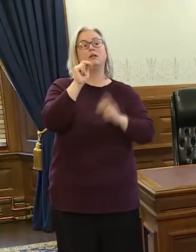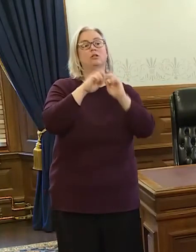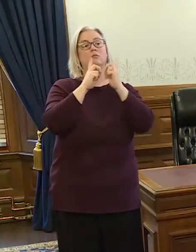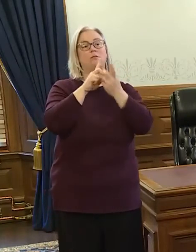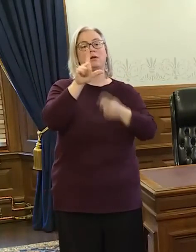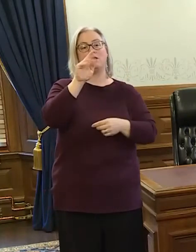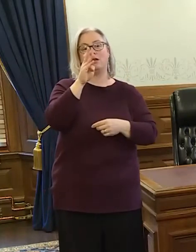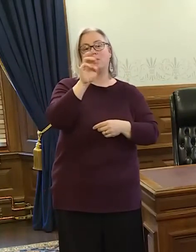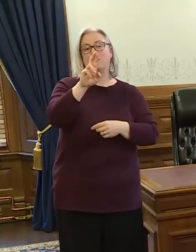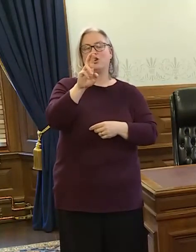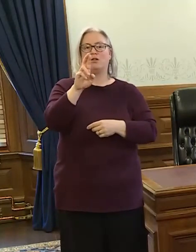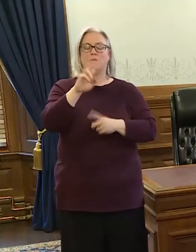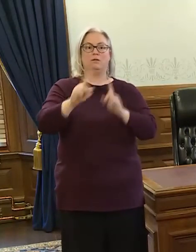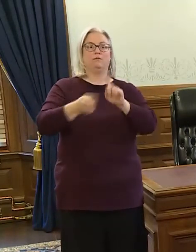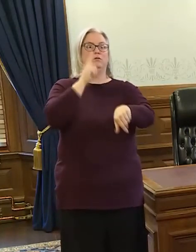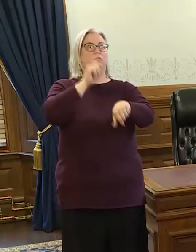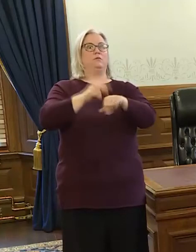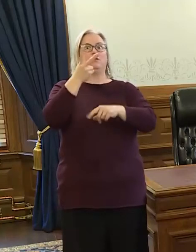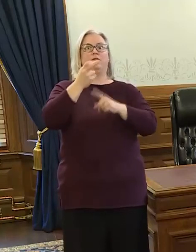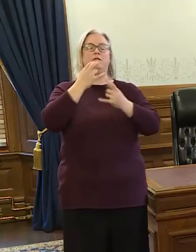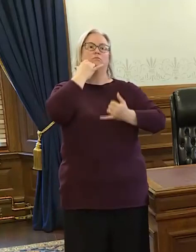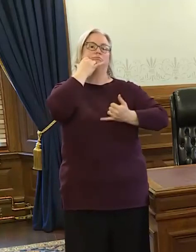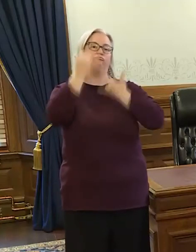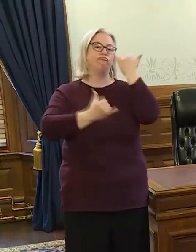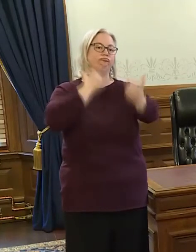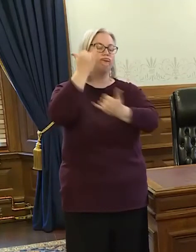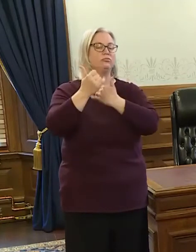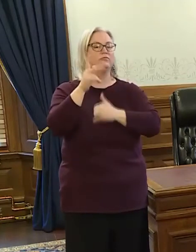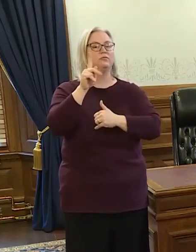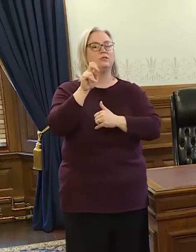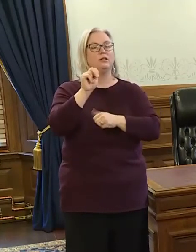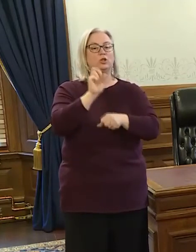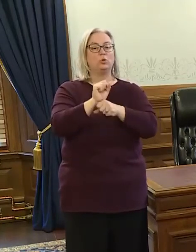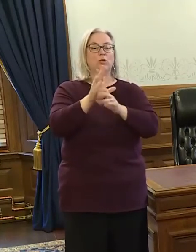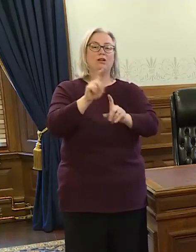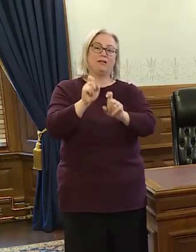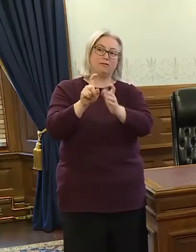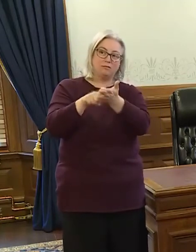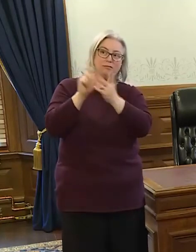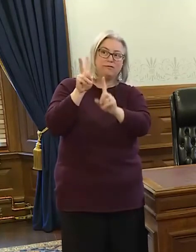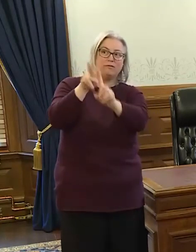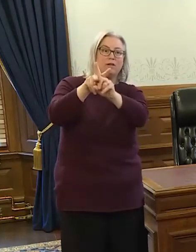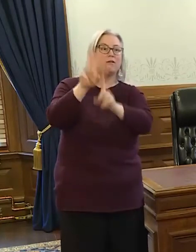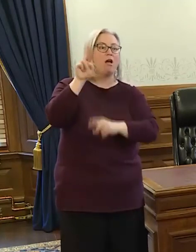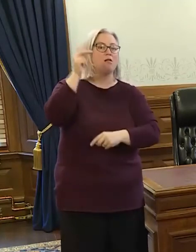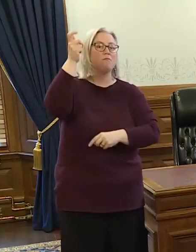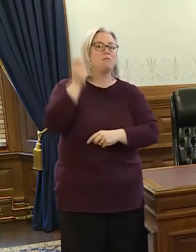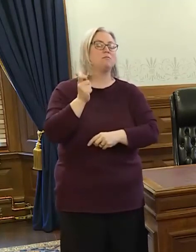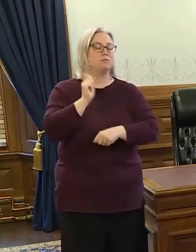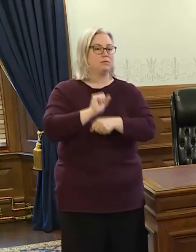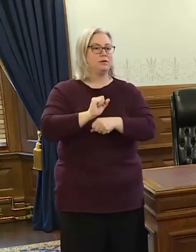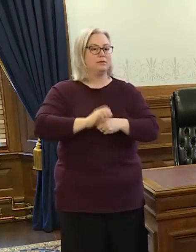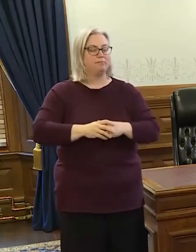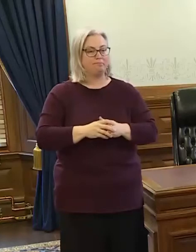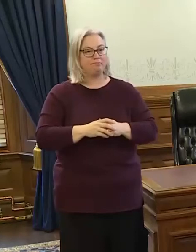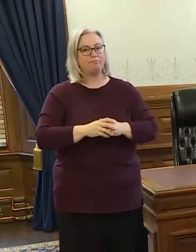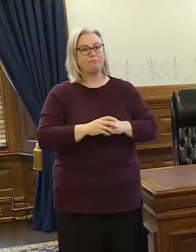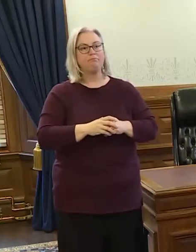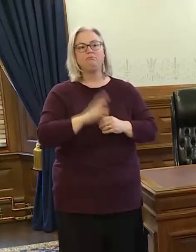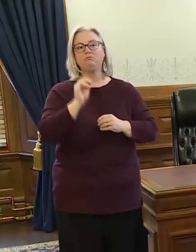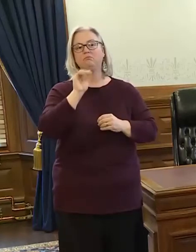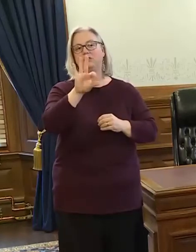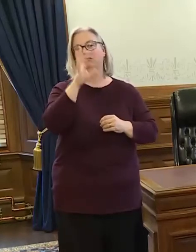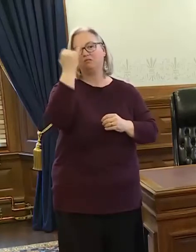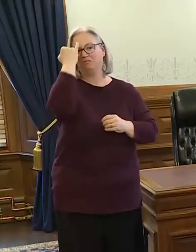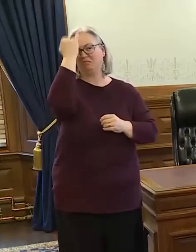an unprecedented influx of calls from Kansas workers who need to file for unemployment benefits. To give you some